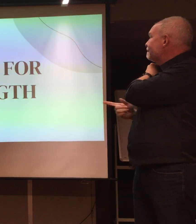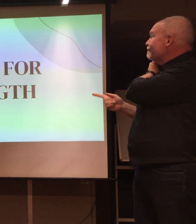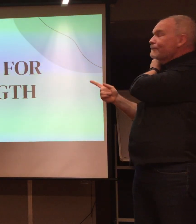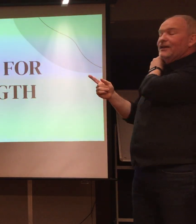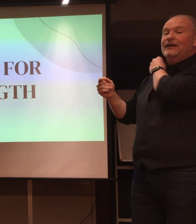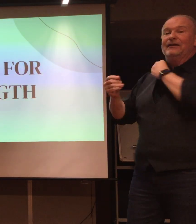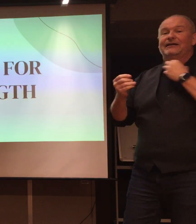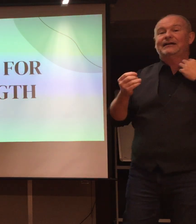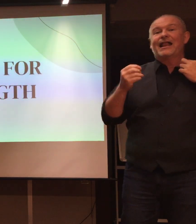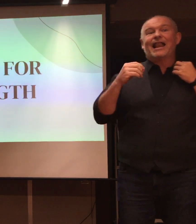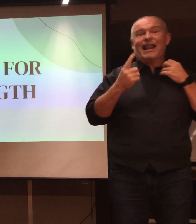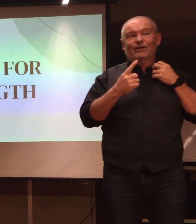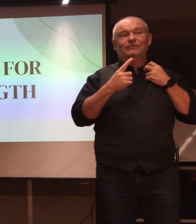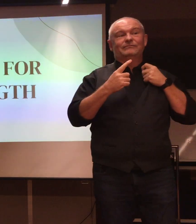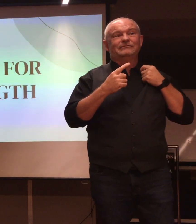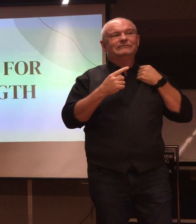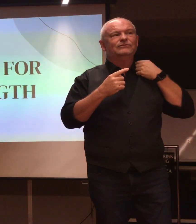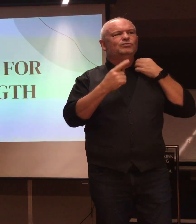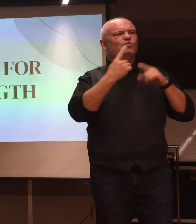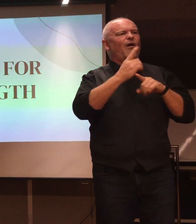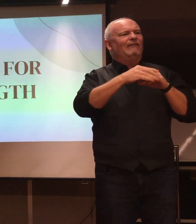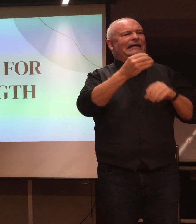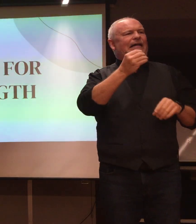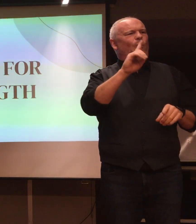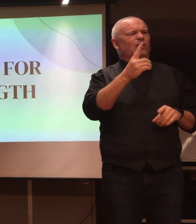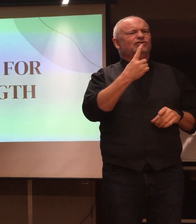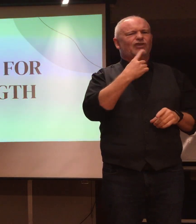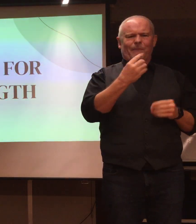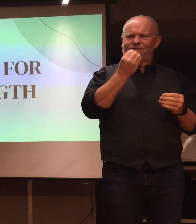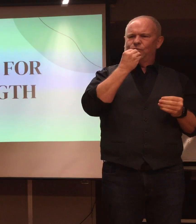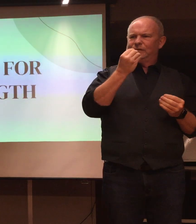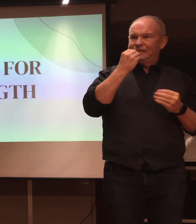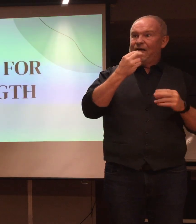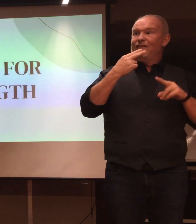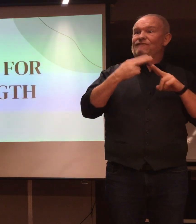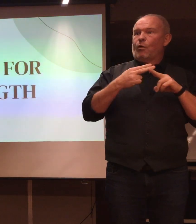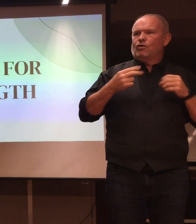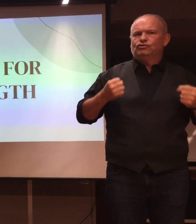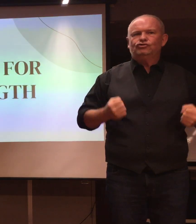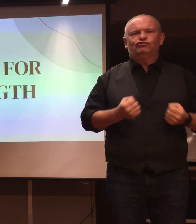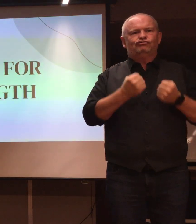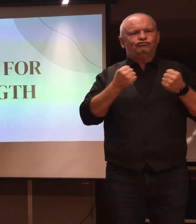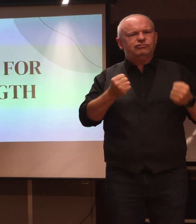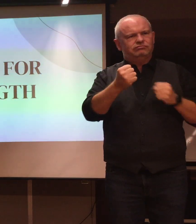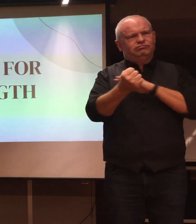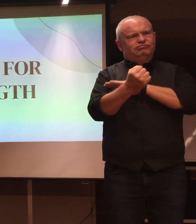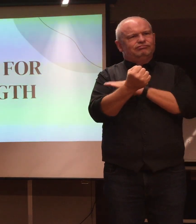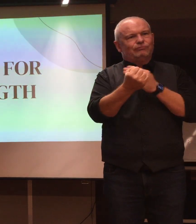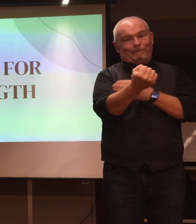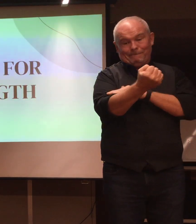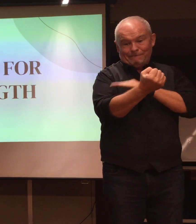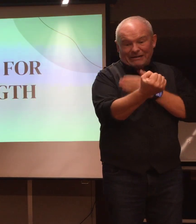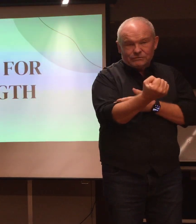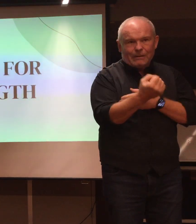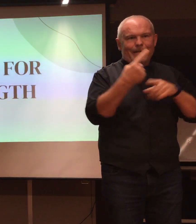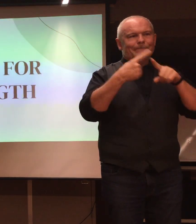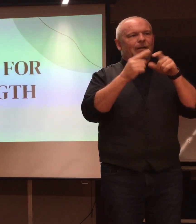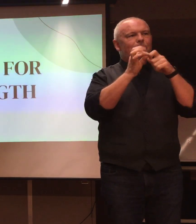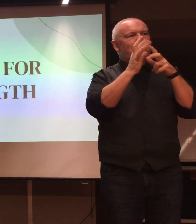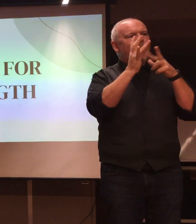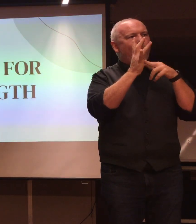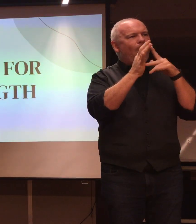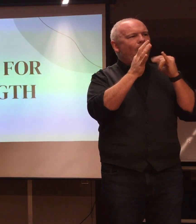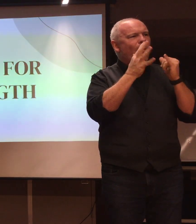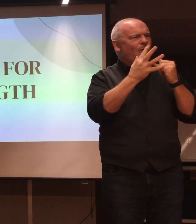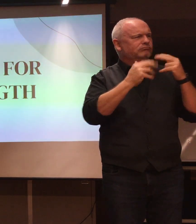Okay, so now I'm going to talk a little bit about what kind of foods you can have to help your muscles and your bones to stay nice